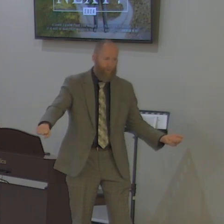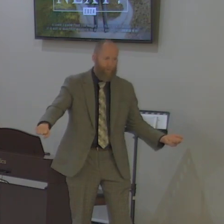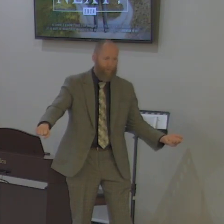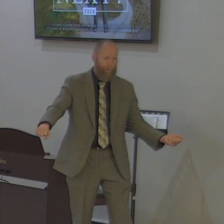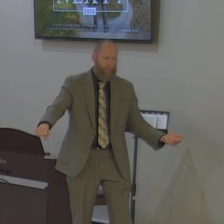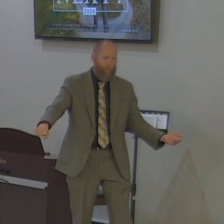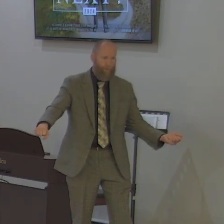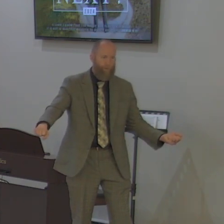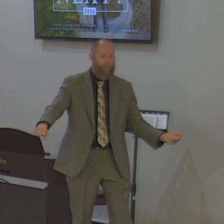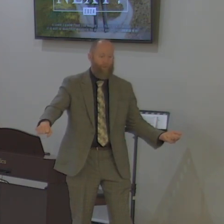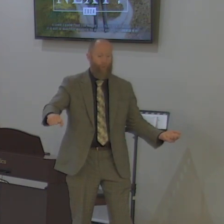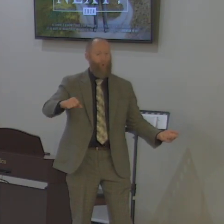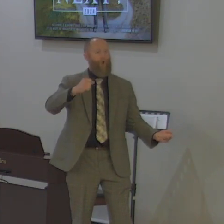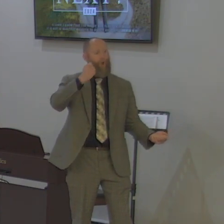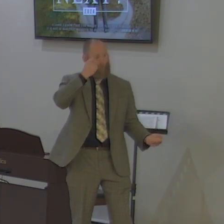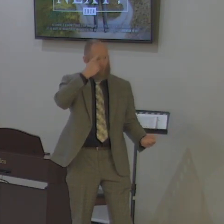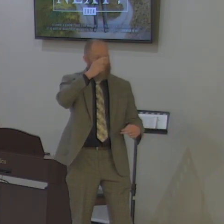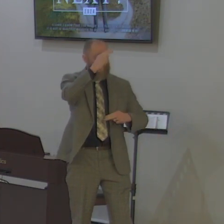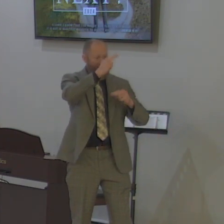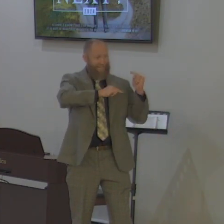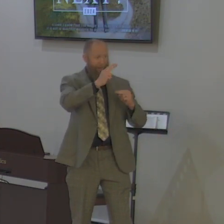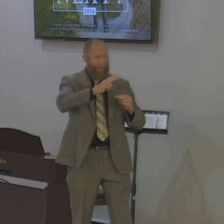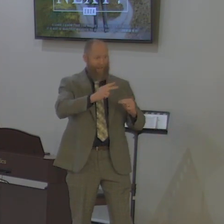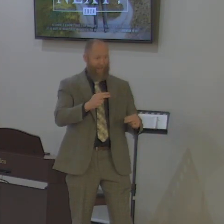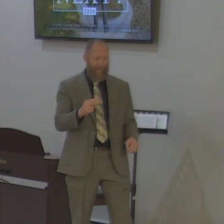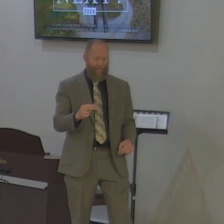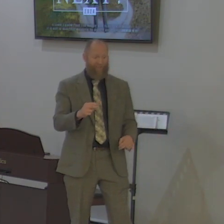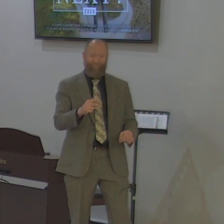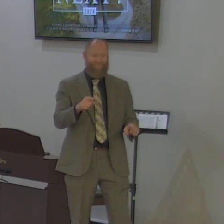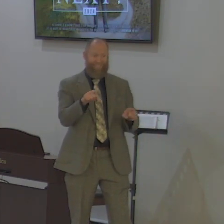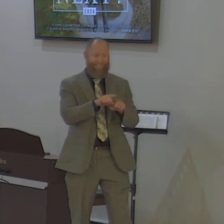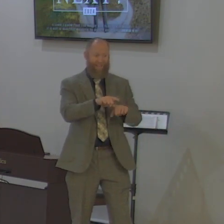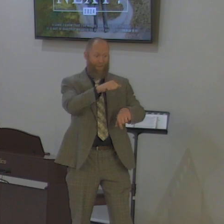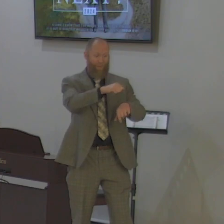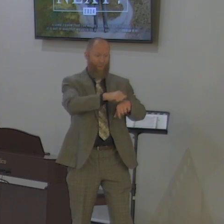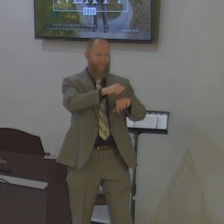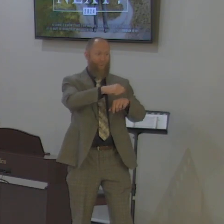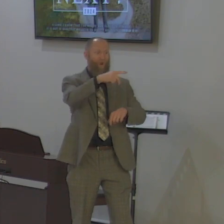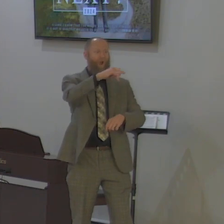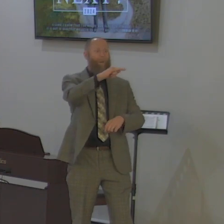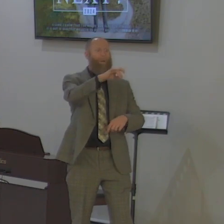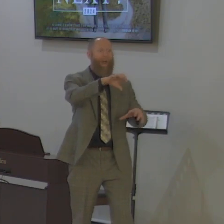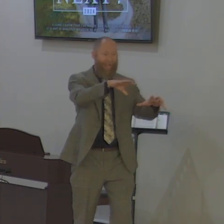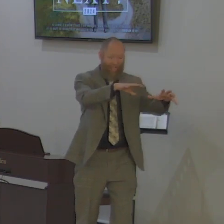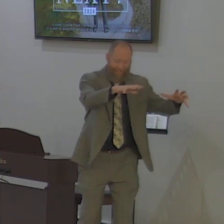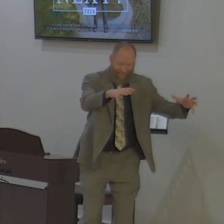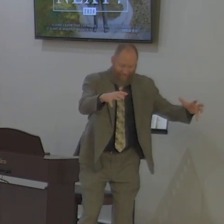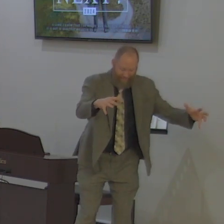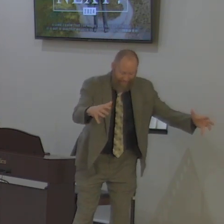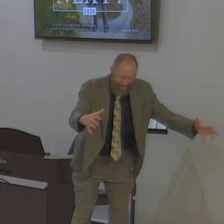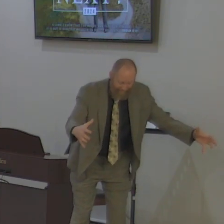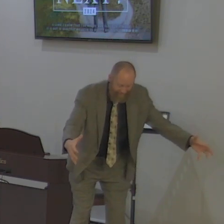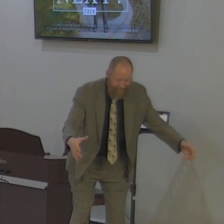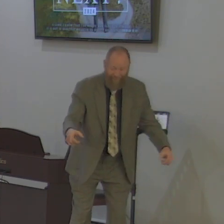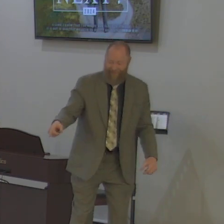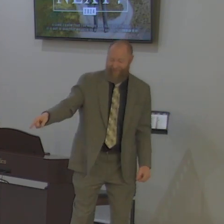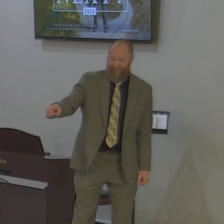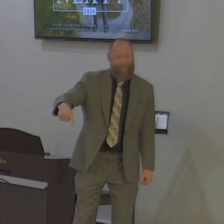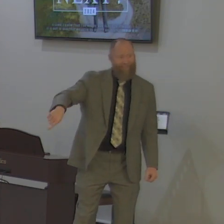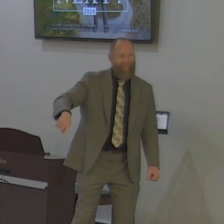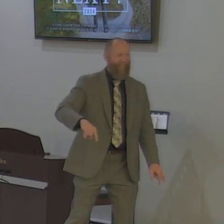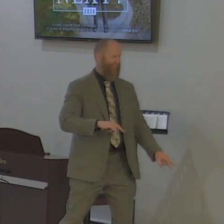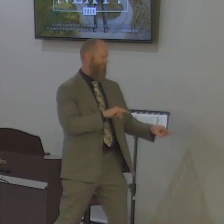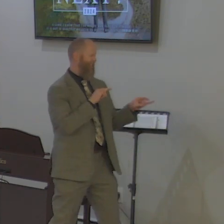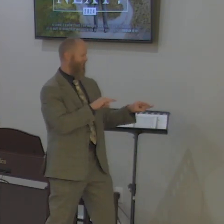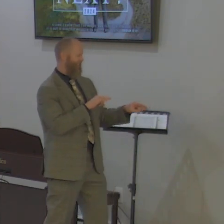And it didn't deter the builders. But in it, we find what revival really is. Because you see, a stone was